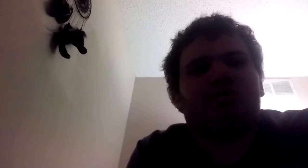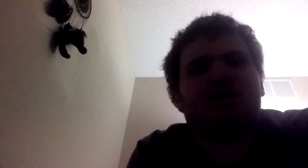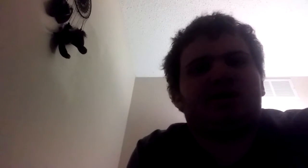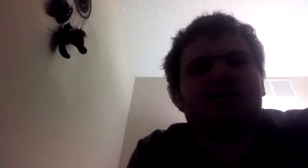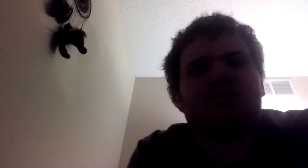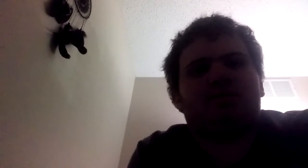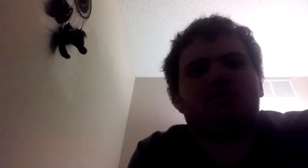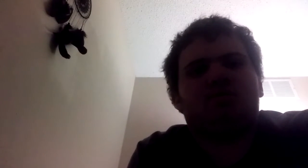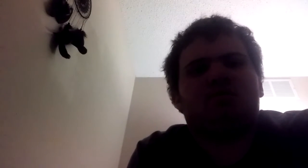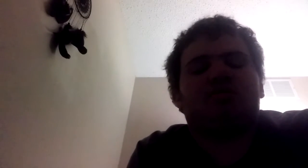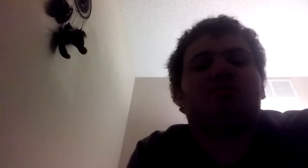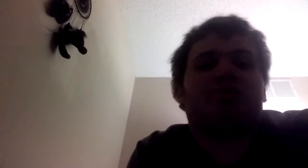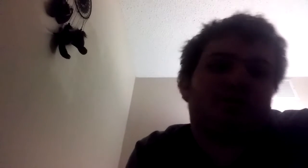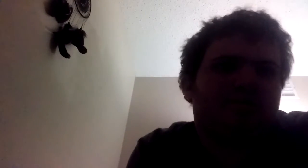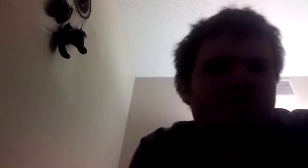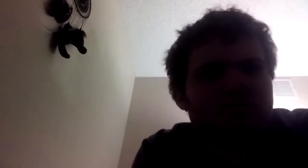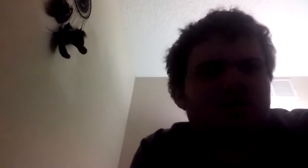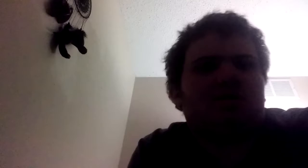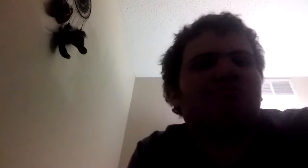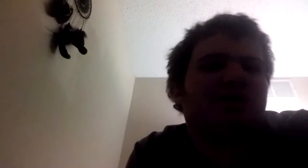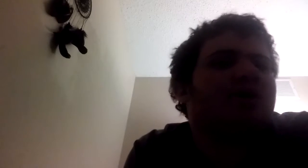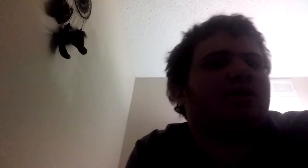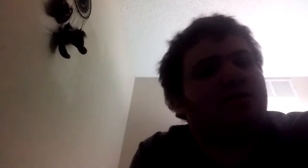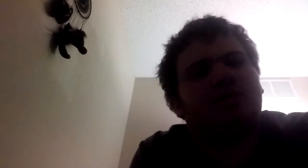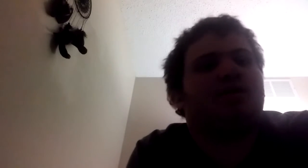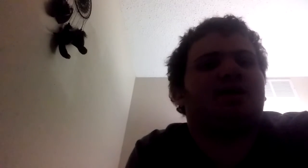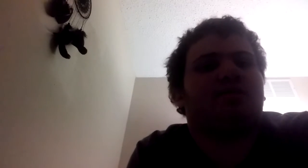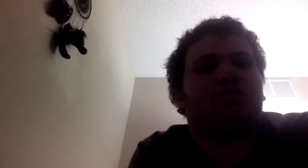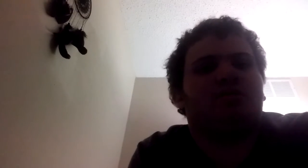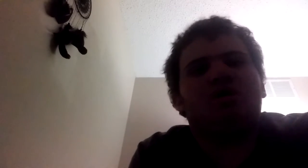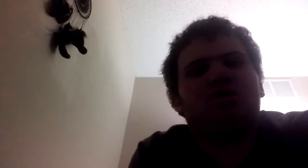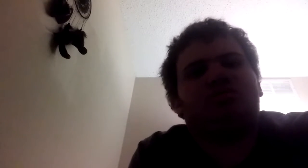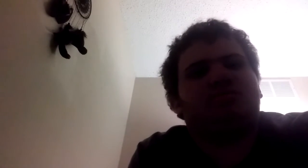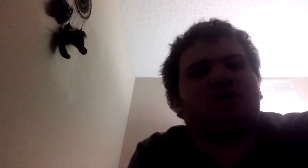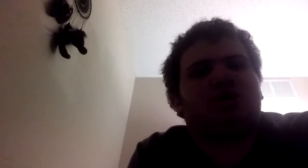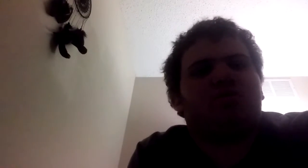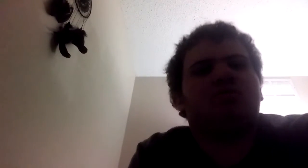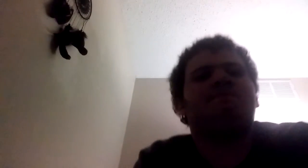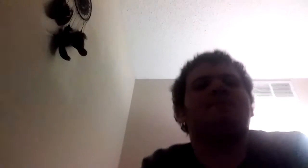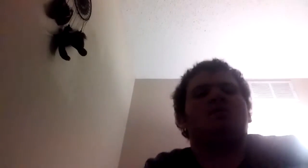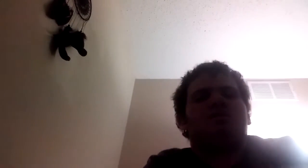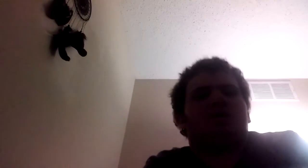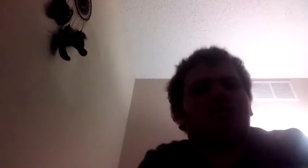created characters. Well, there is one, but I'm only counting him because he has his own YouTube channel now. But